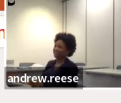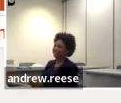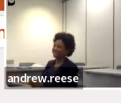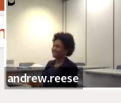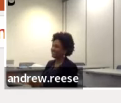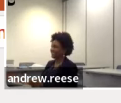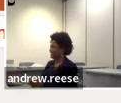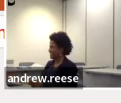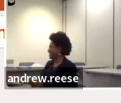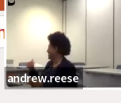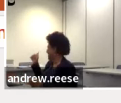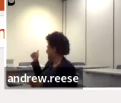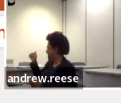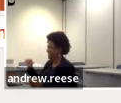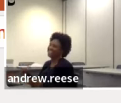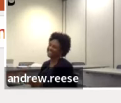that.